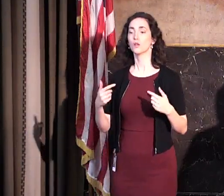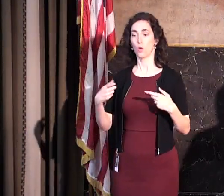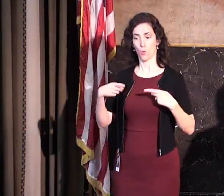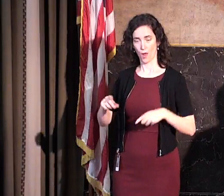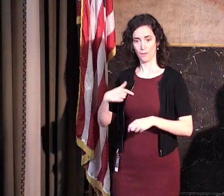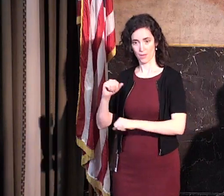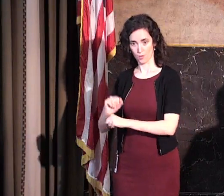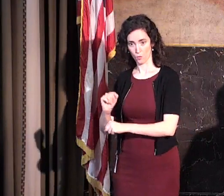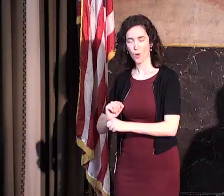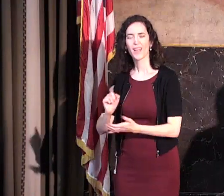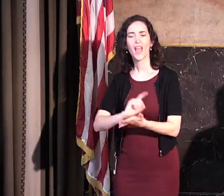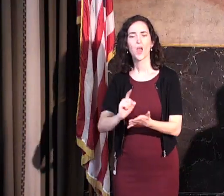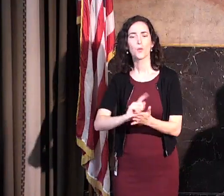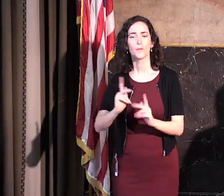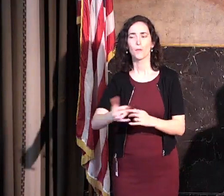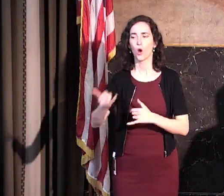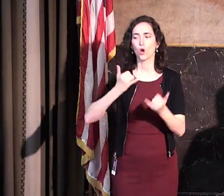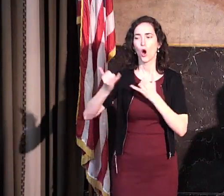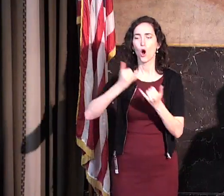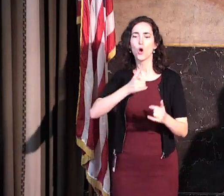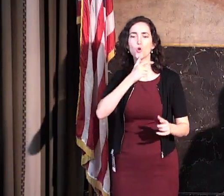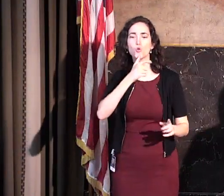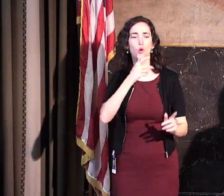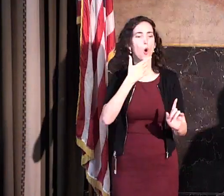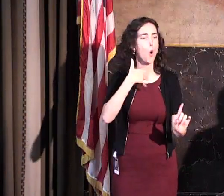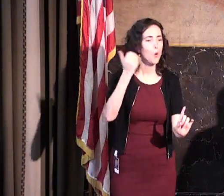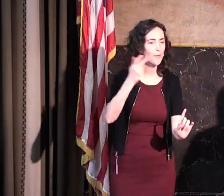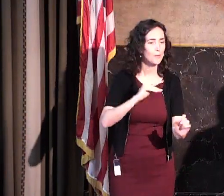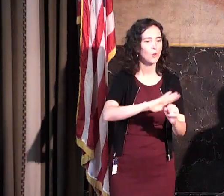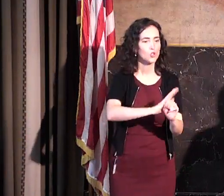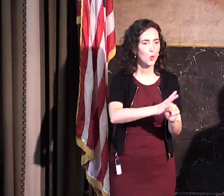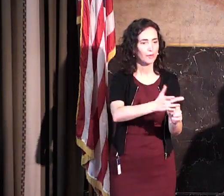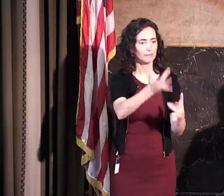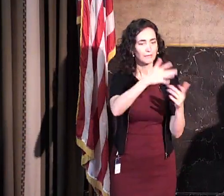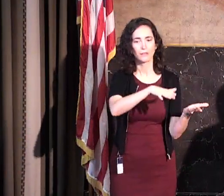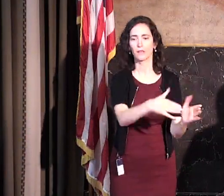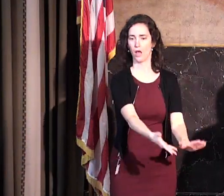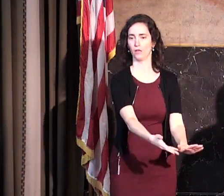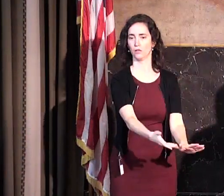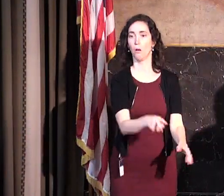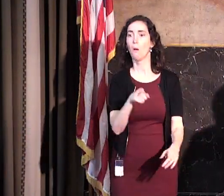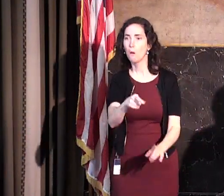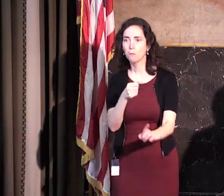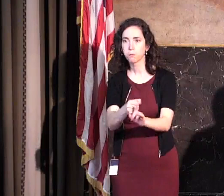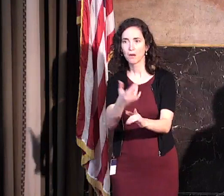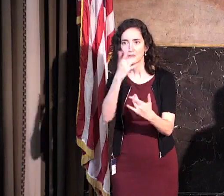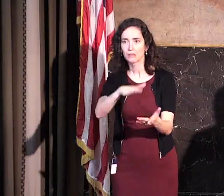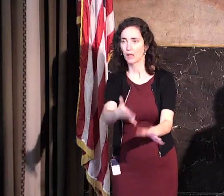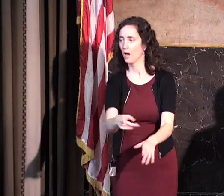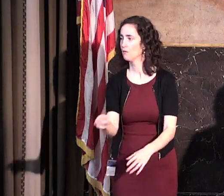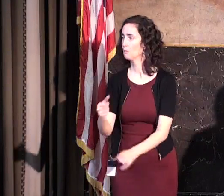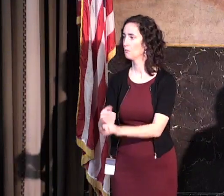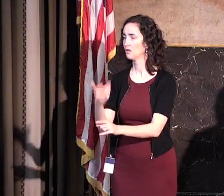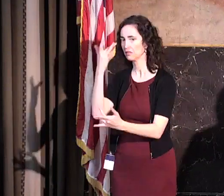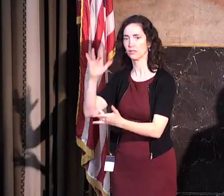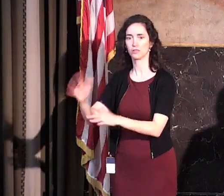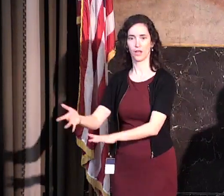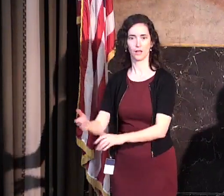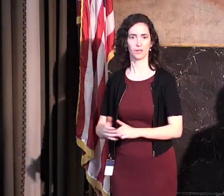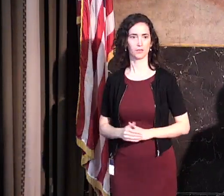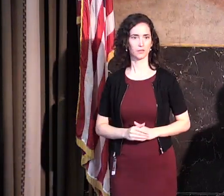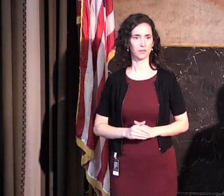receiving each week was elders who have passed away from COVID-19. I would like to mention those are our culture